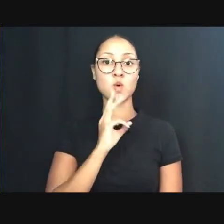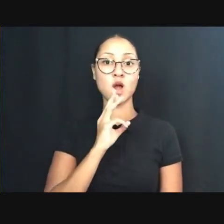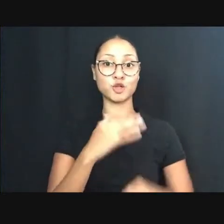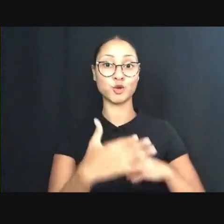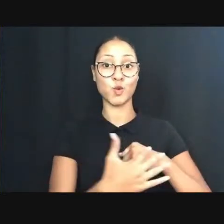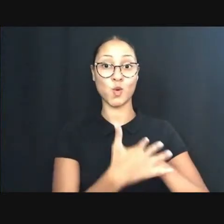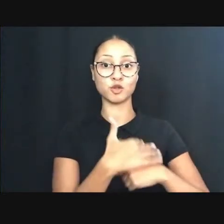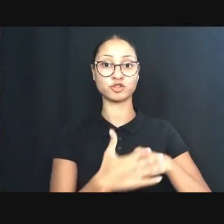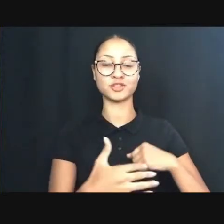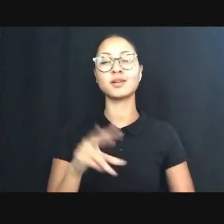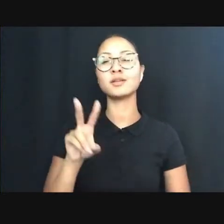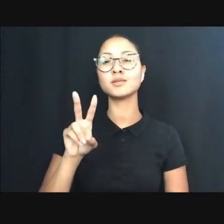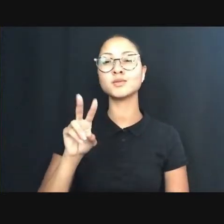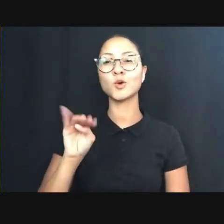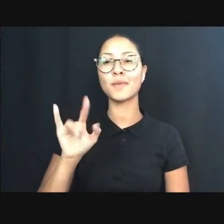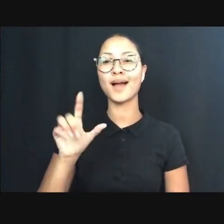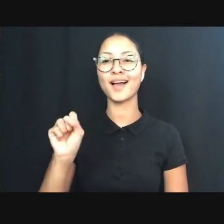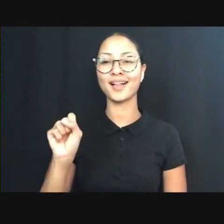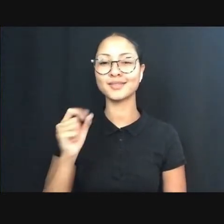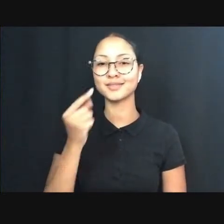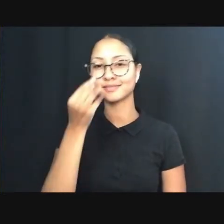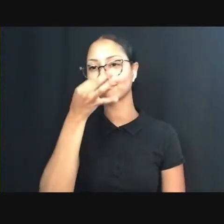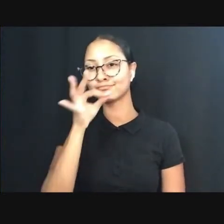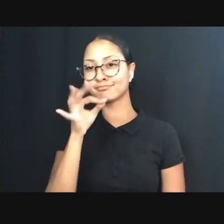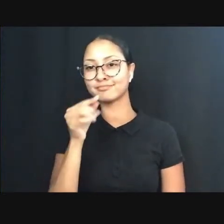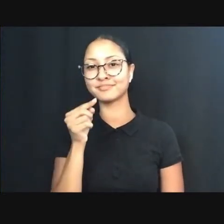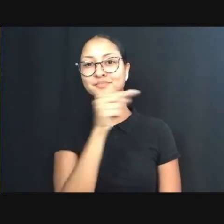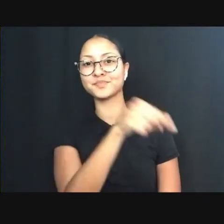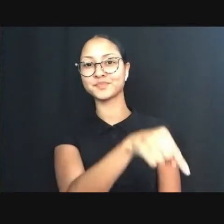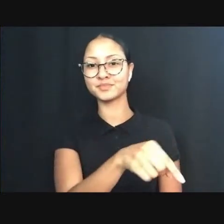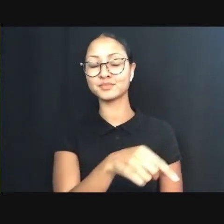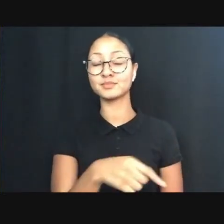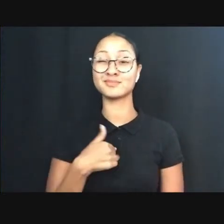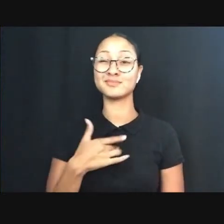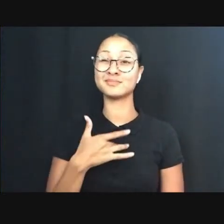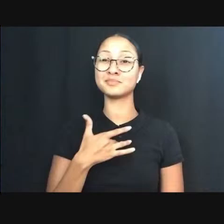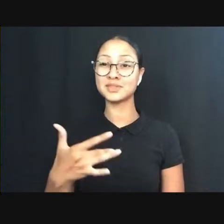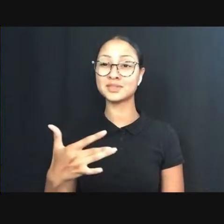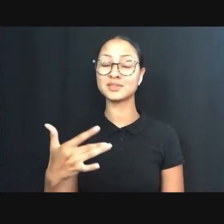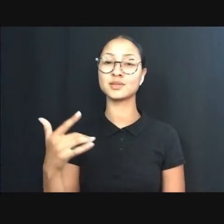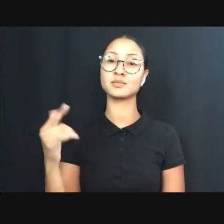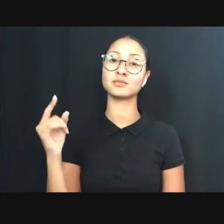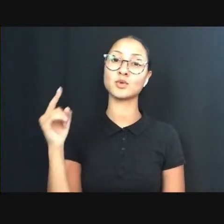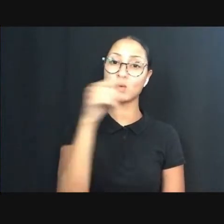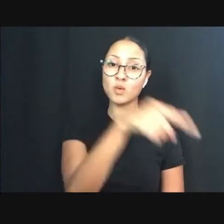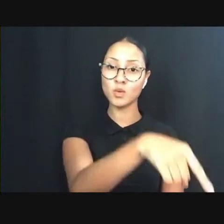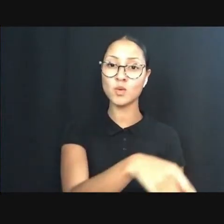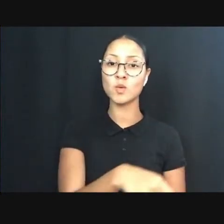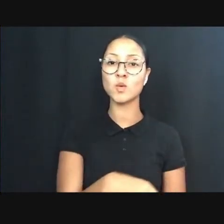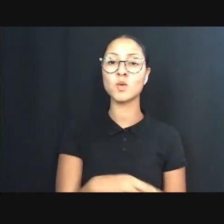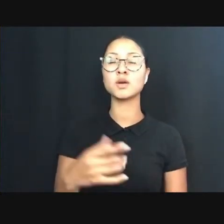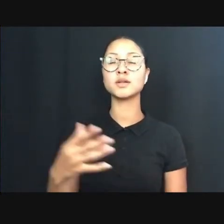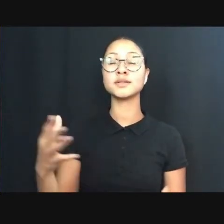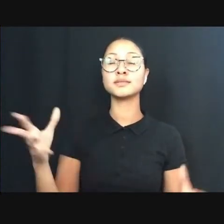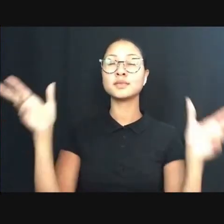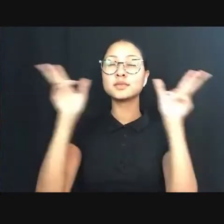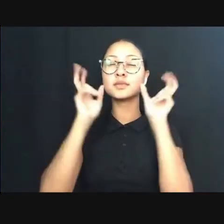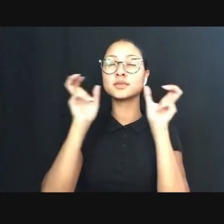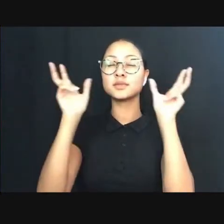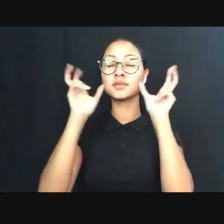can when I'm here to go and just hear the water, smell the salt in the air.